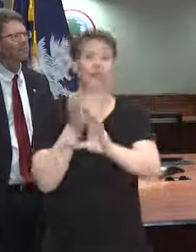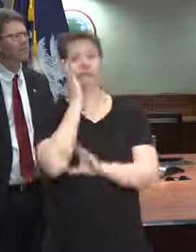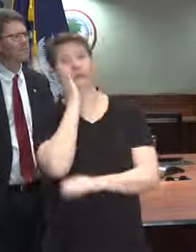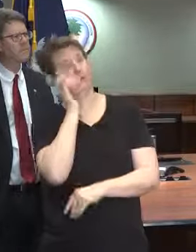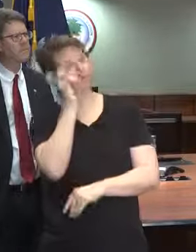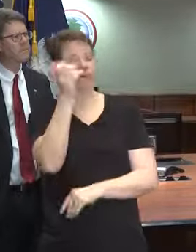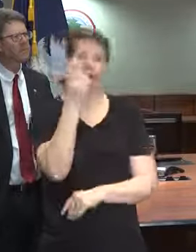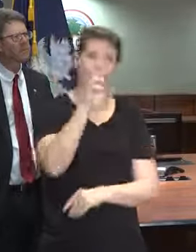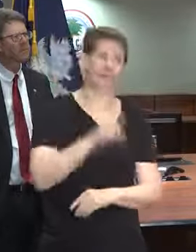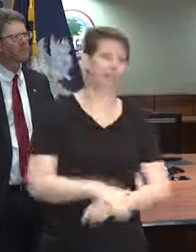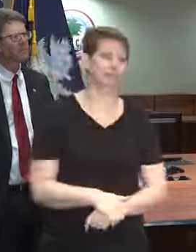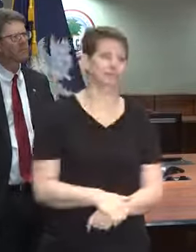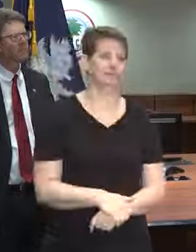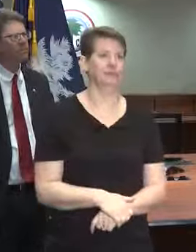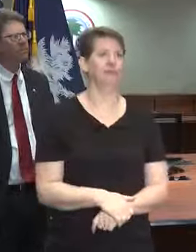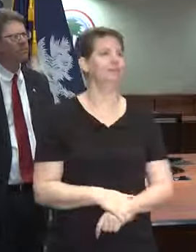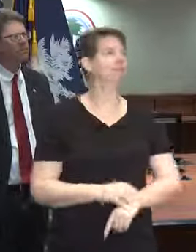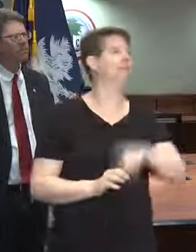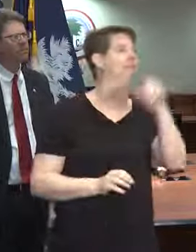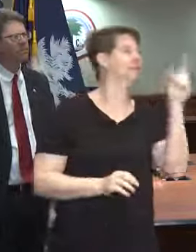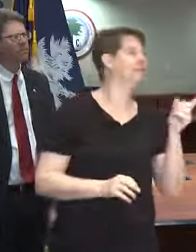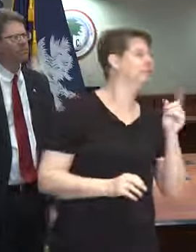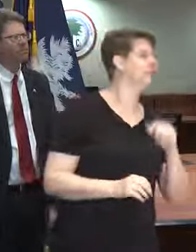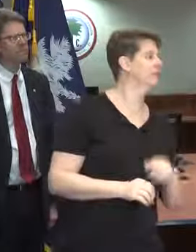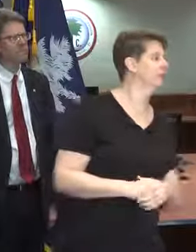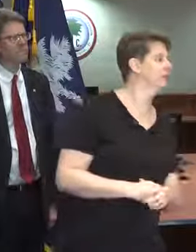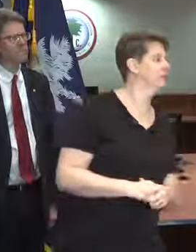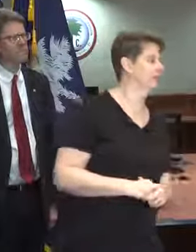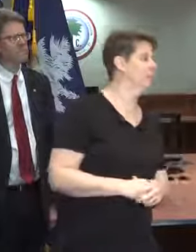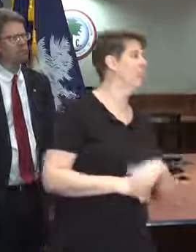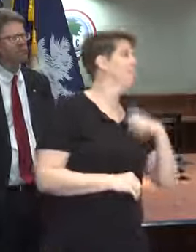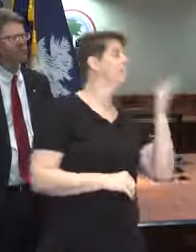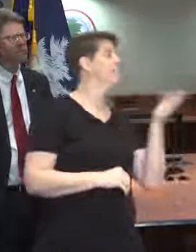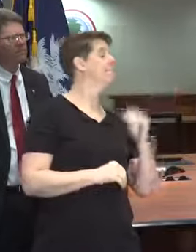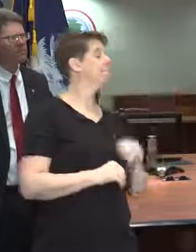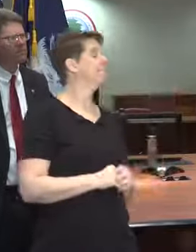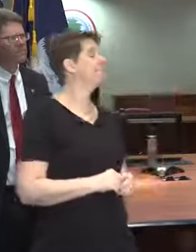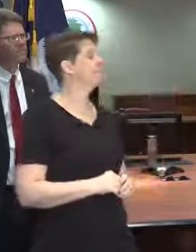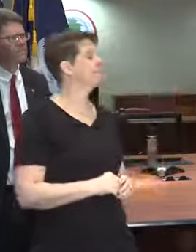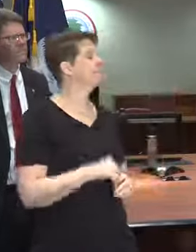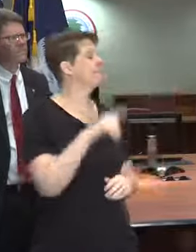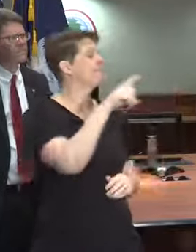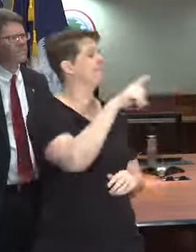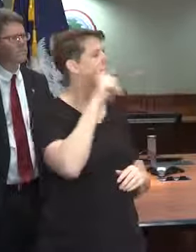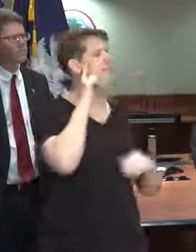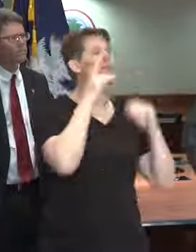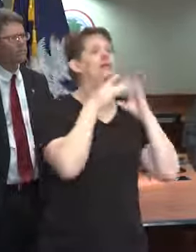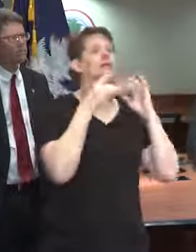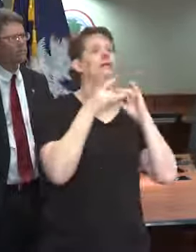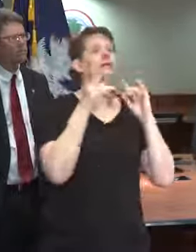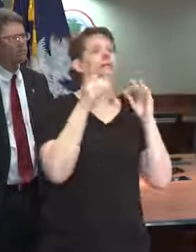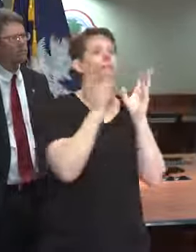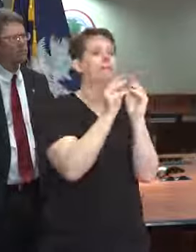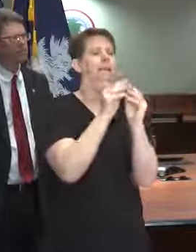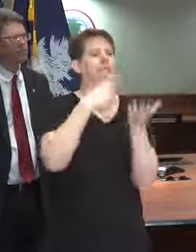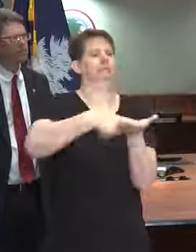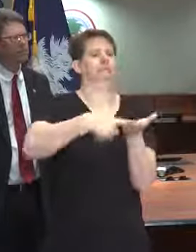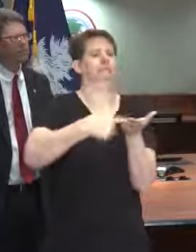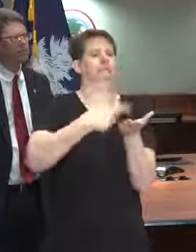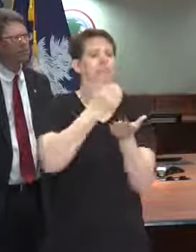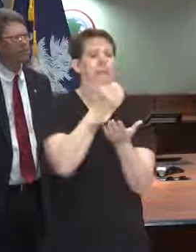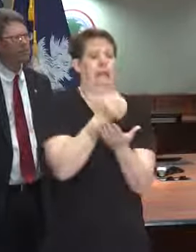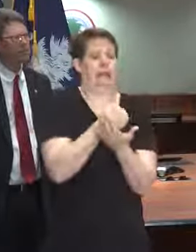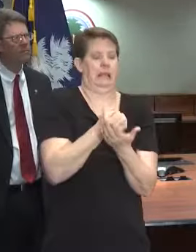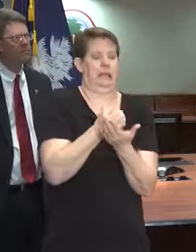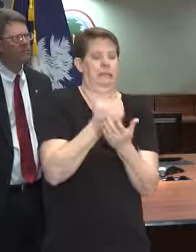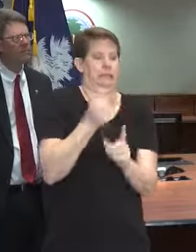call the doctor. Yes, sir. Over there. Oh, yes. So we've heard you talking to me about the economic impact of the Department of